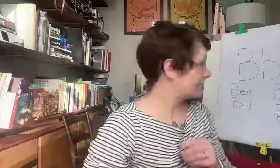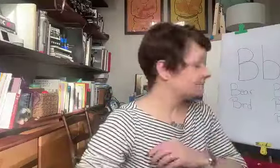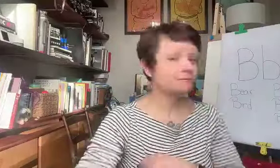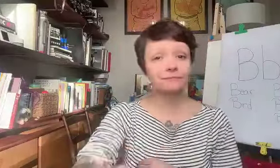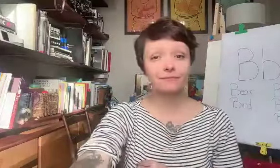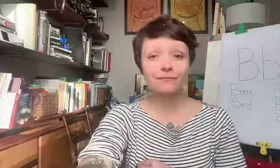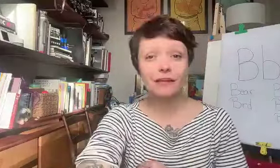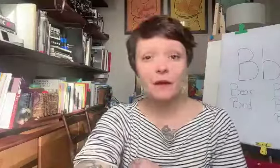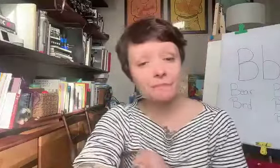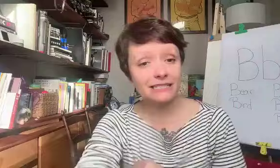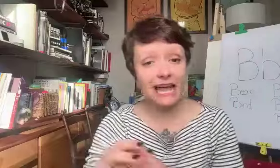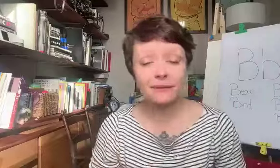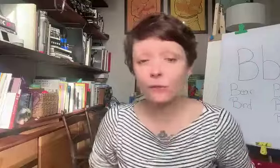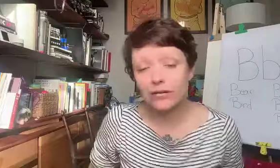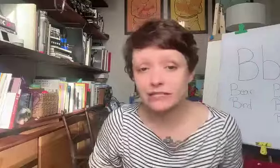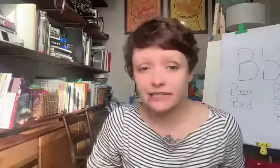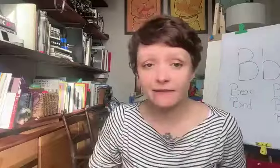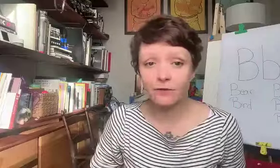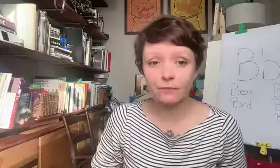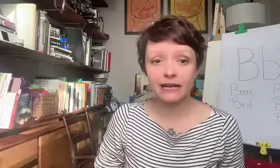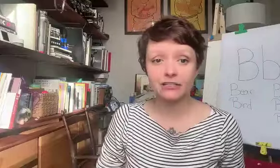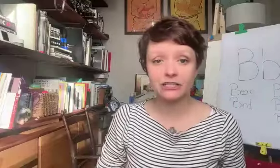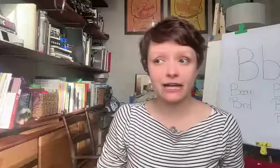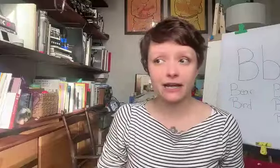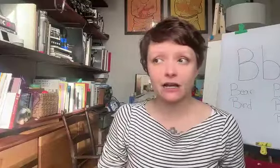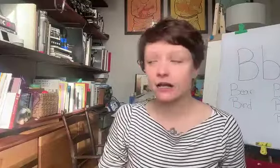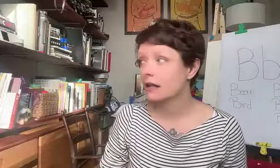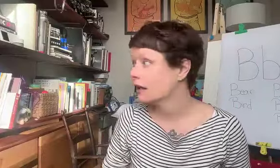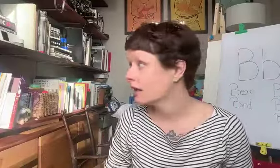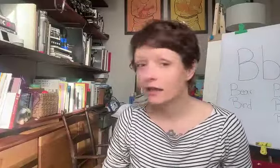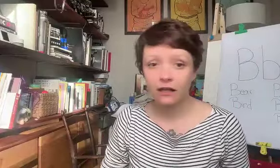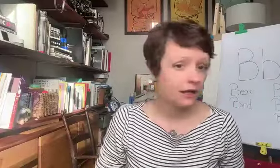like, Miss Tammy, what's the sign for B? And she's like,